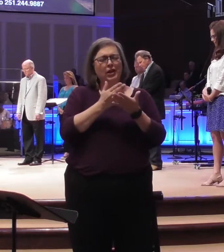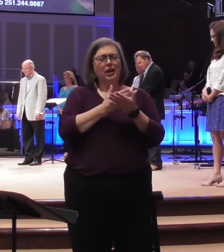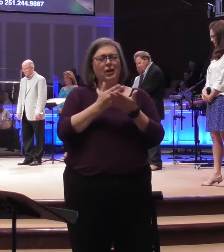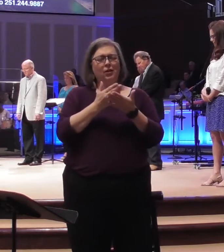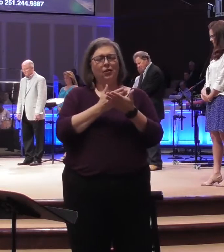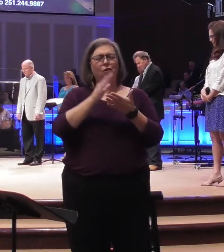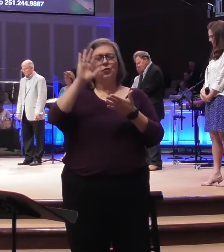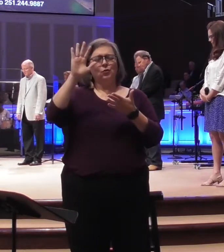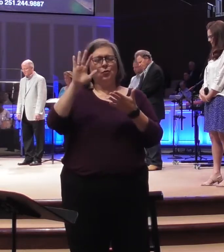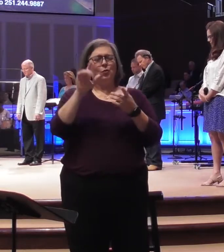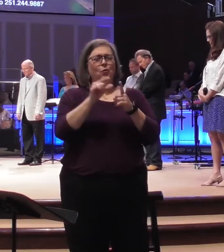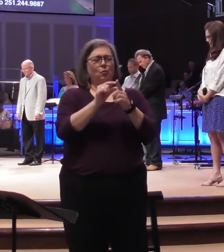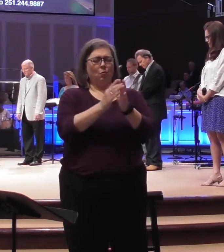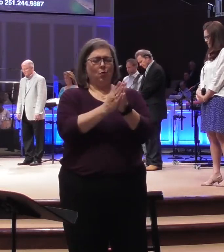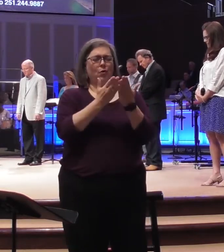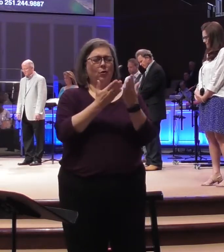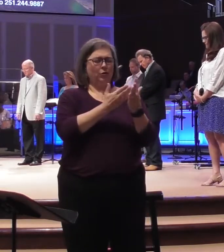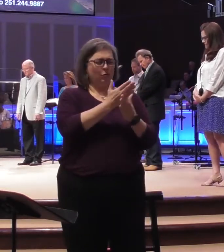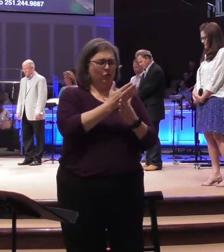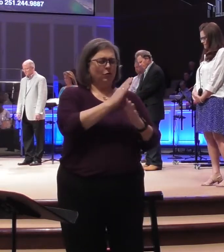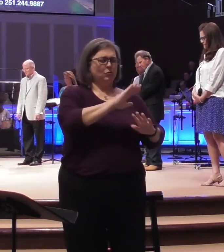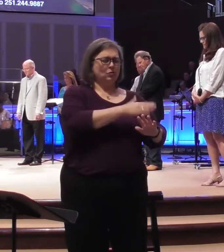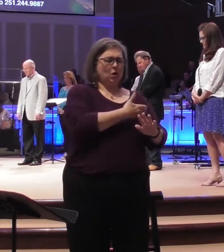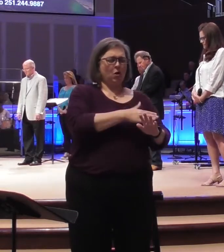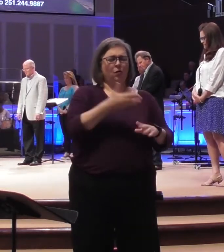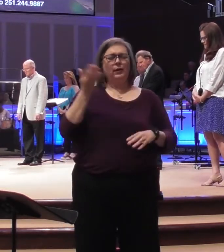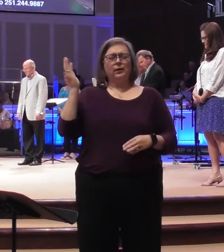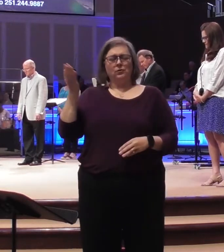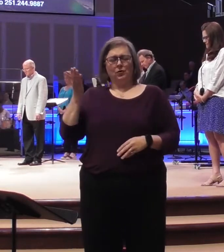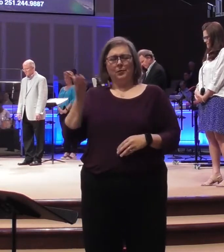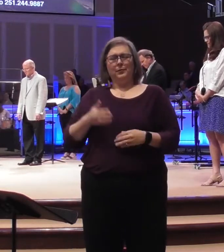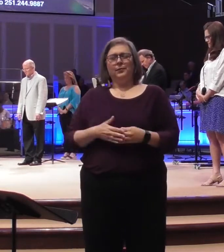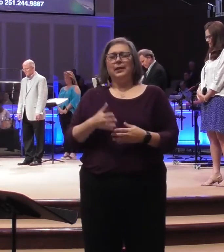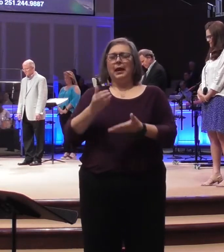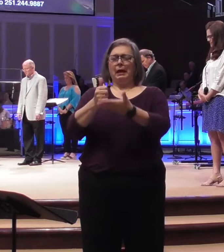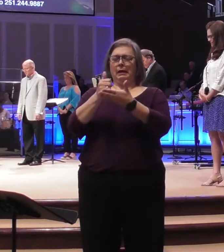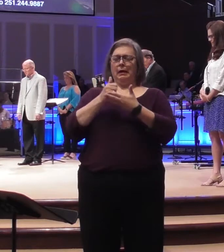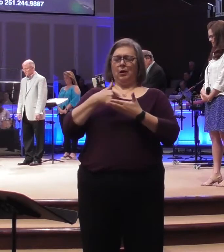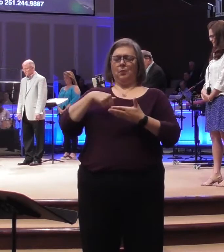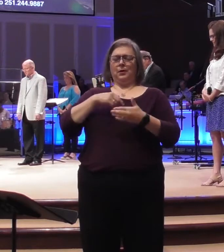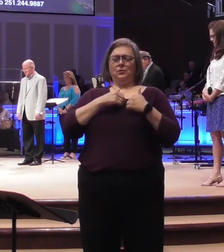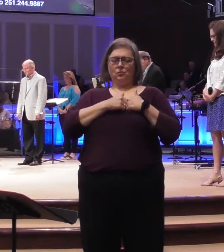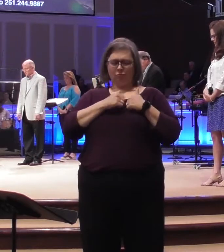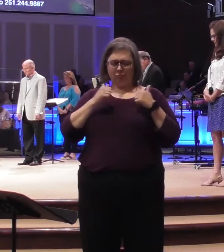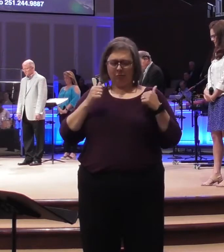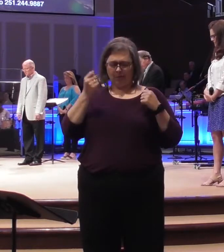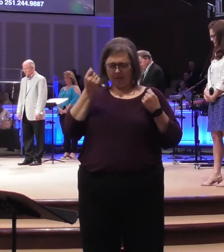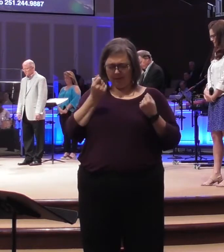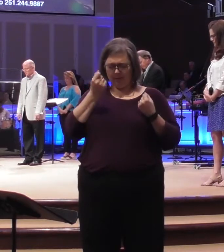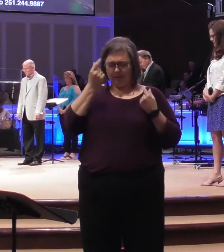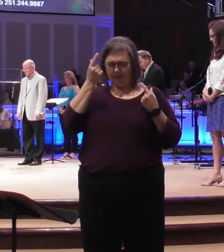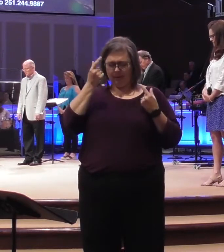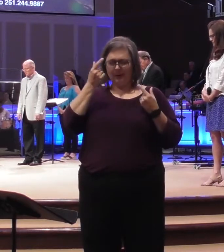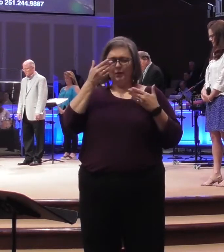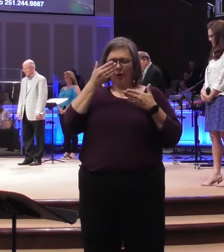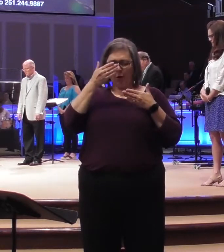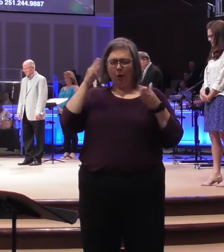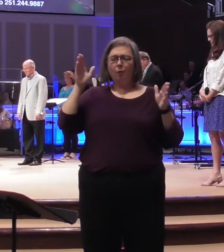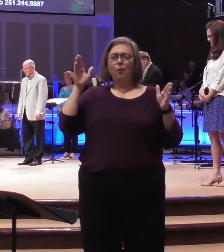ask that you open our hearts and our minds so we may receive the message you want us to